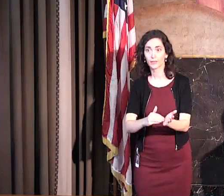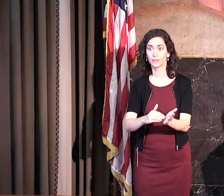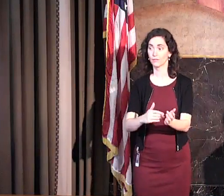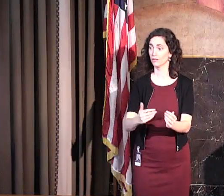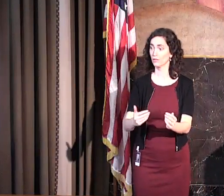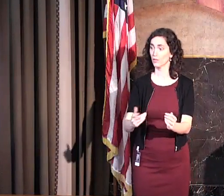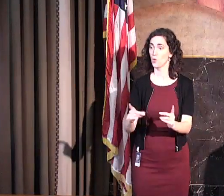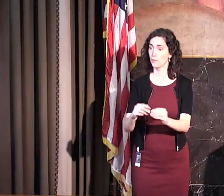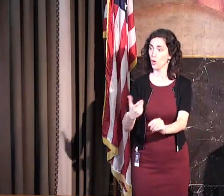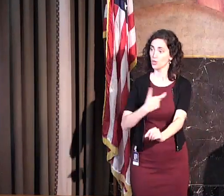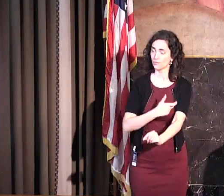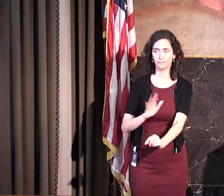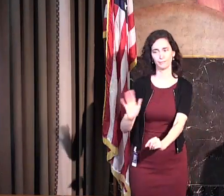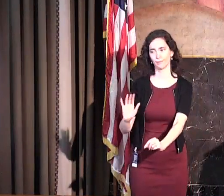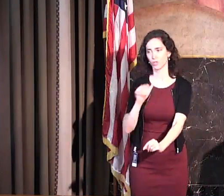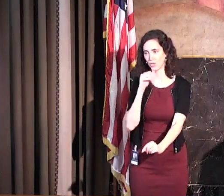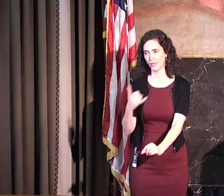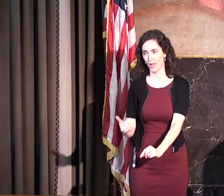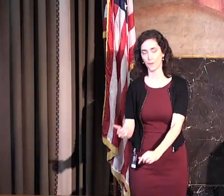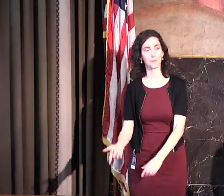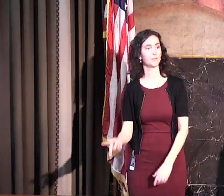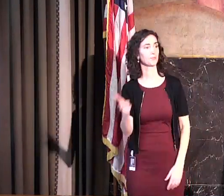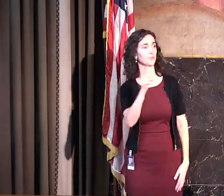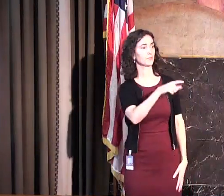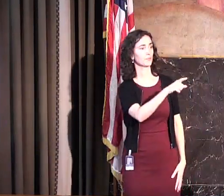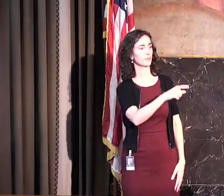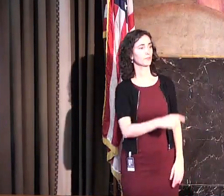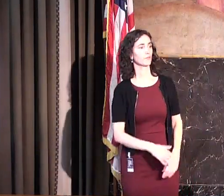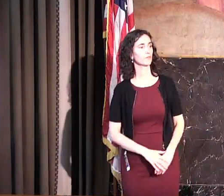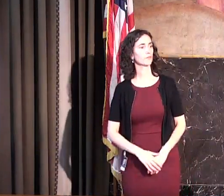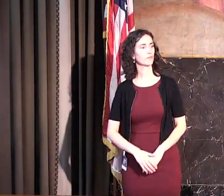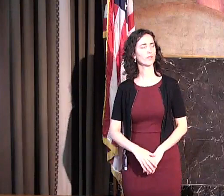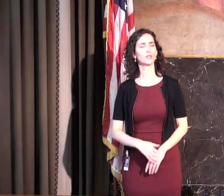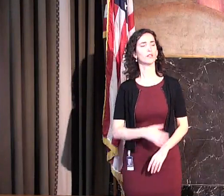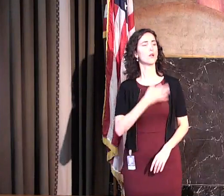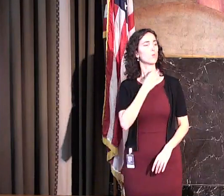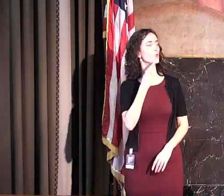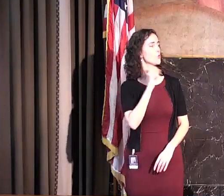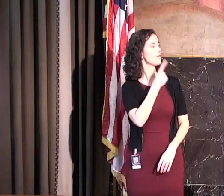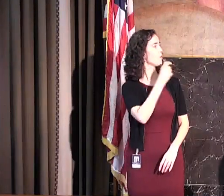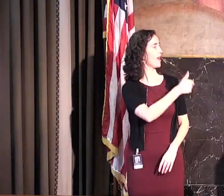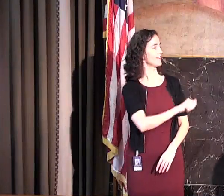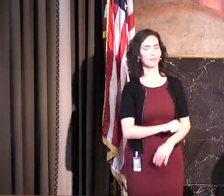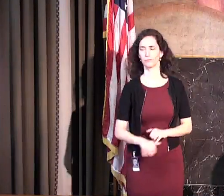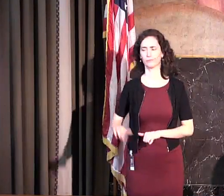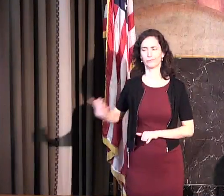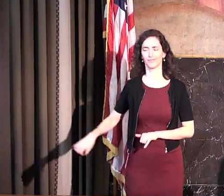Yep. My question is really for anyone that wants it, but